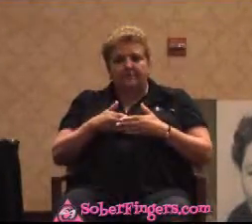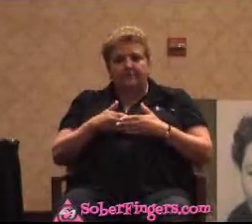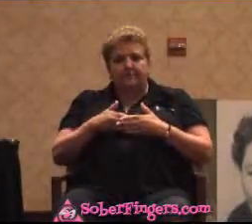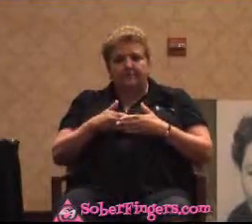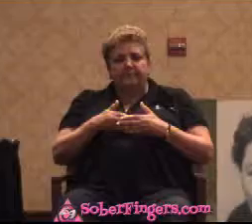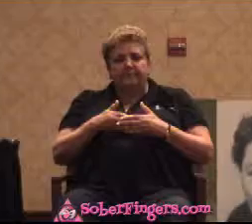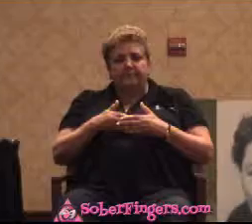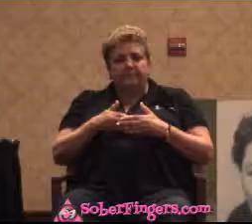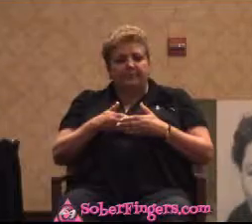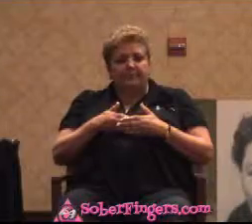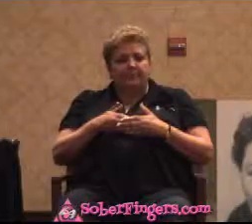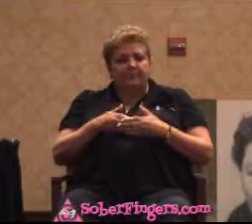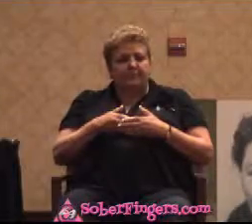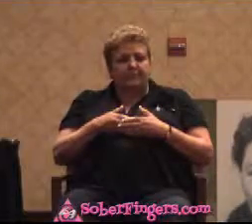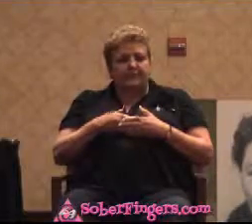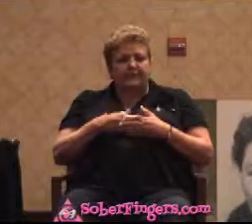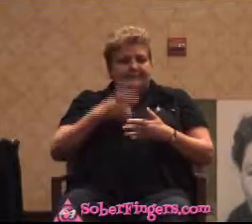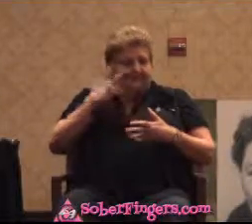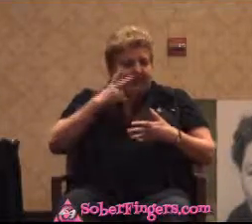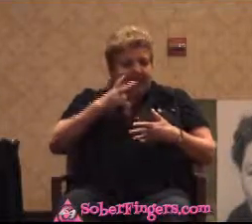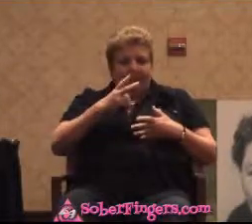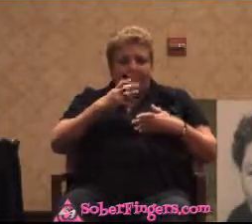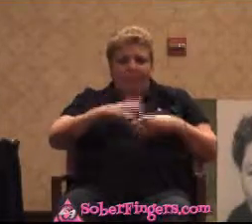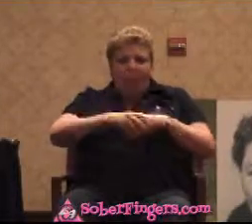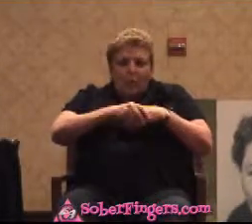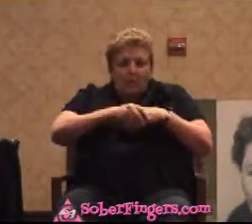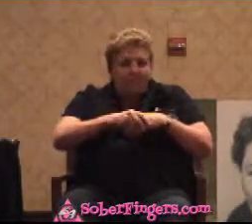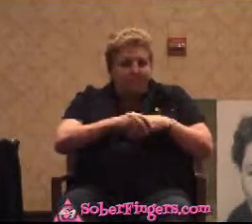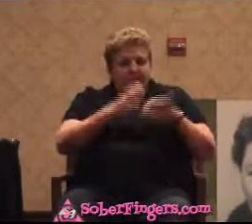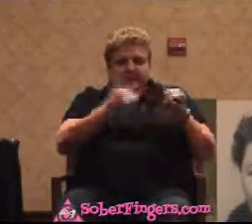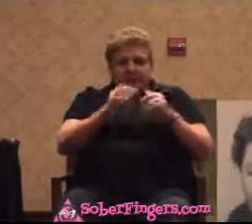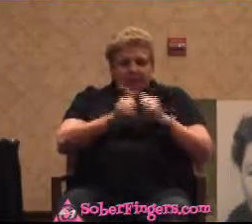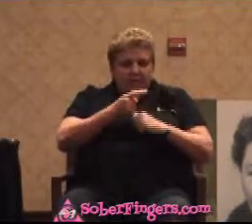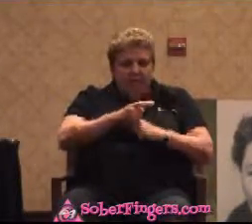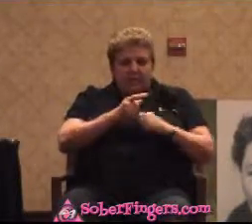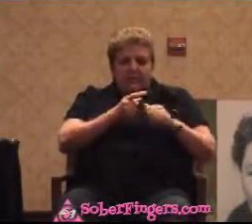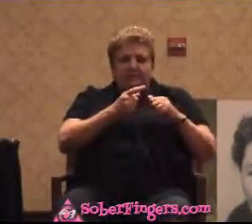Getting him and holding his hand. And playing with him and being with him.